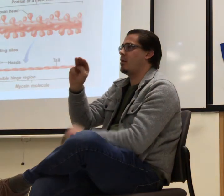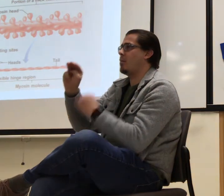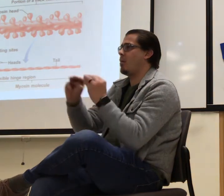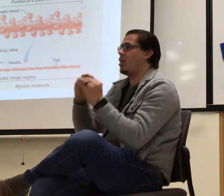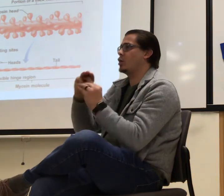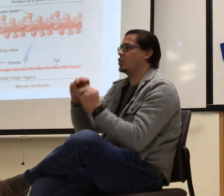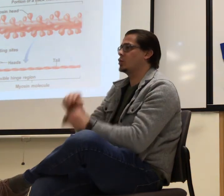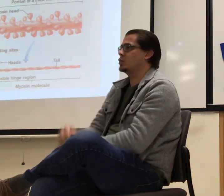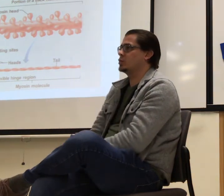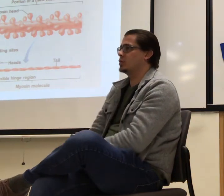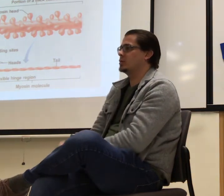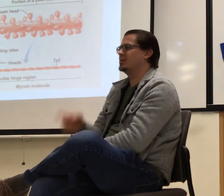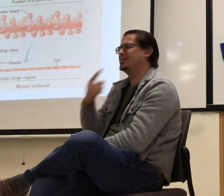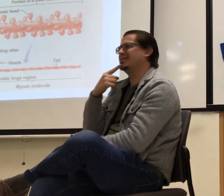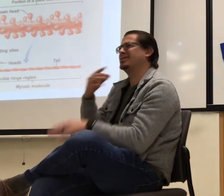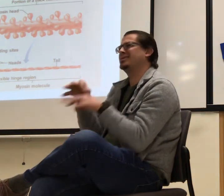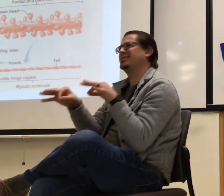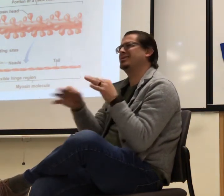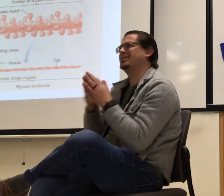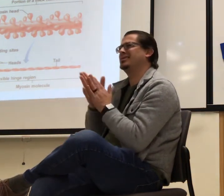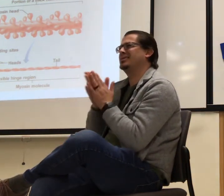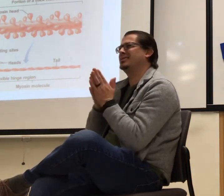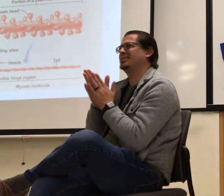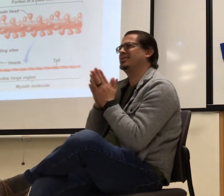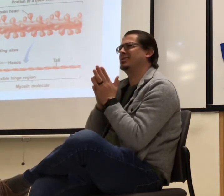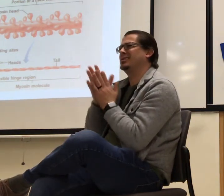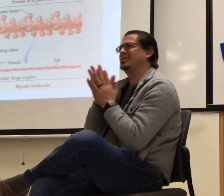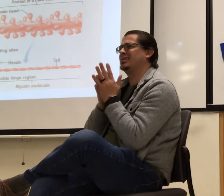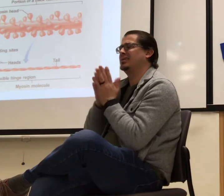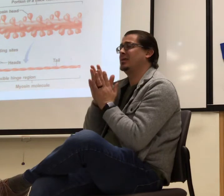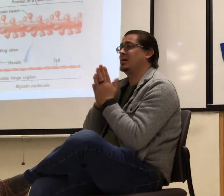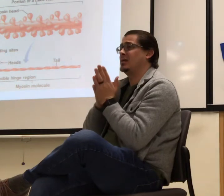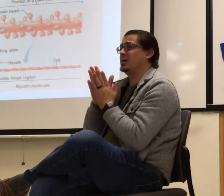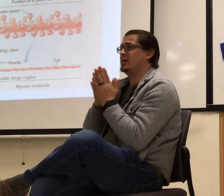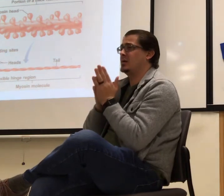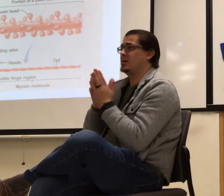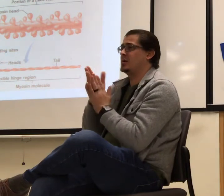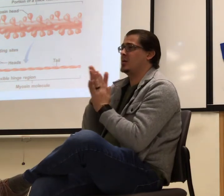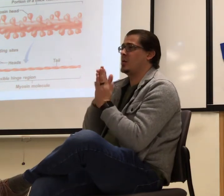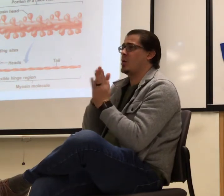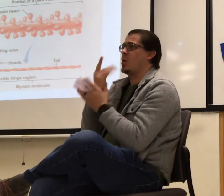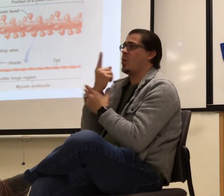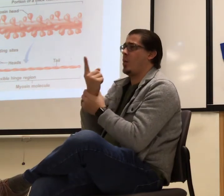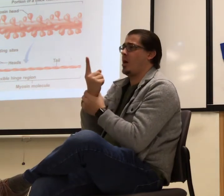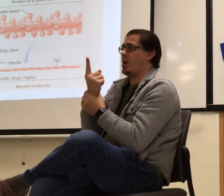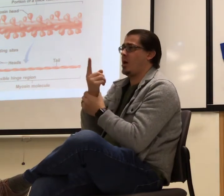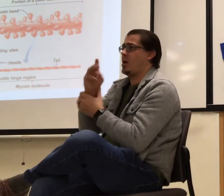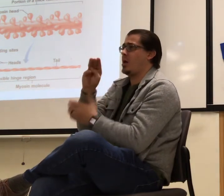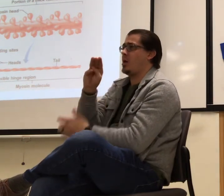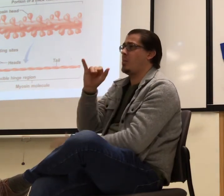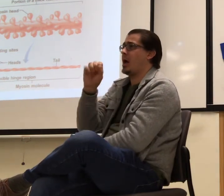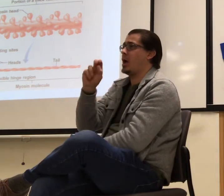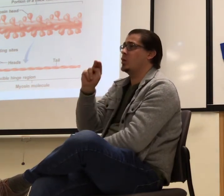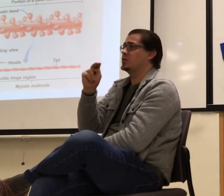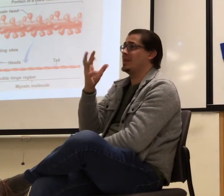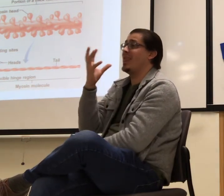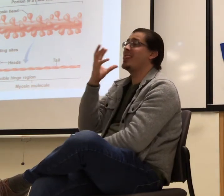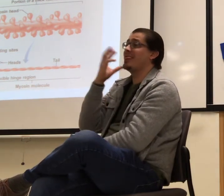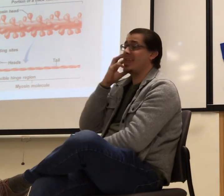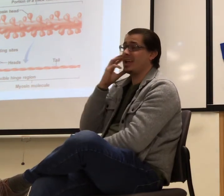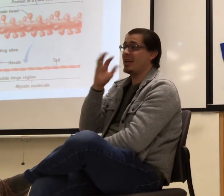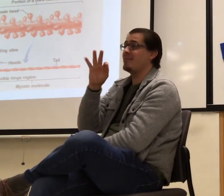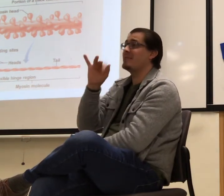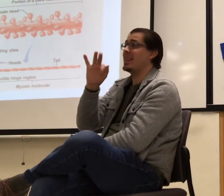molecules. So let me restate that. Doesn't make sense. One myosin consists of 300. So one myosin thick filament.